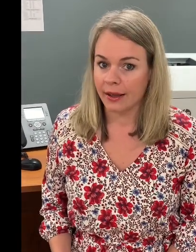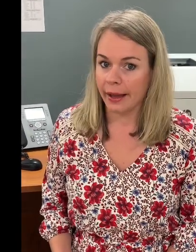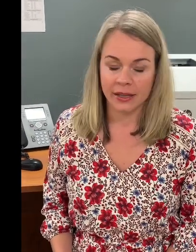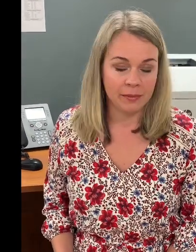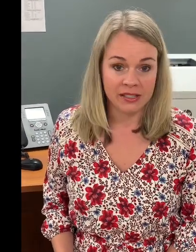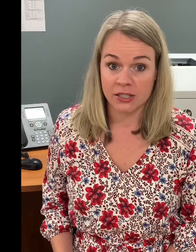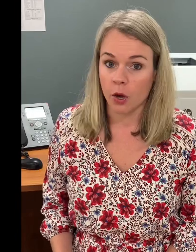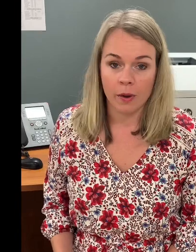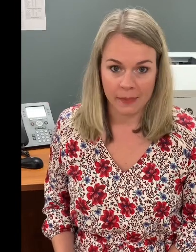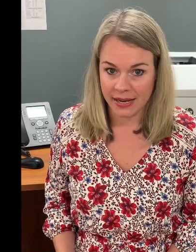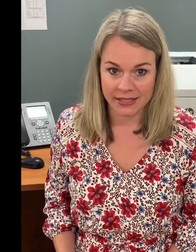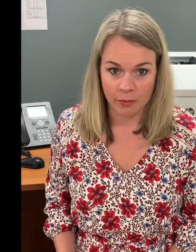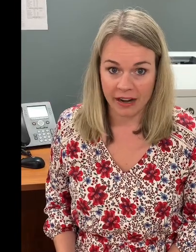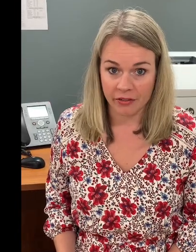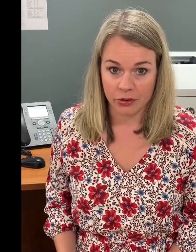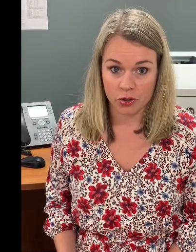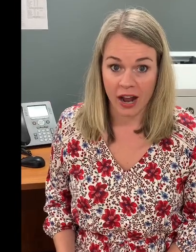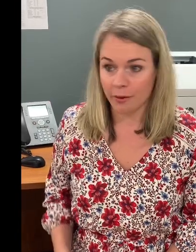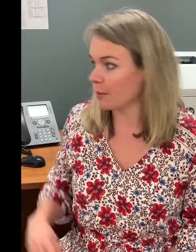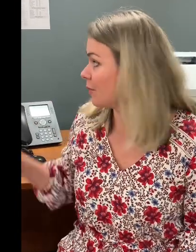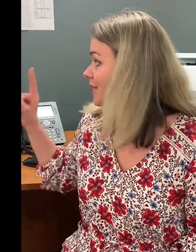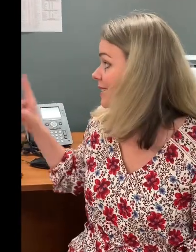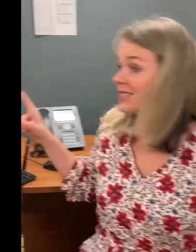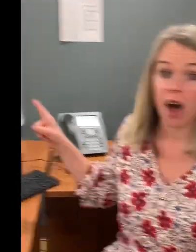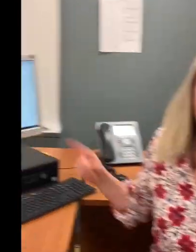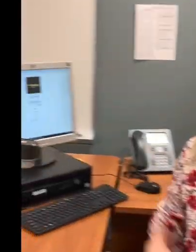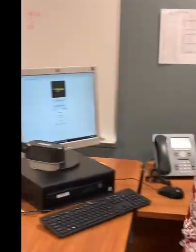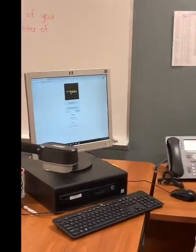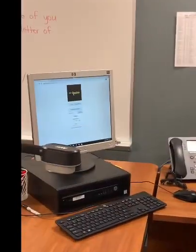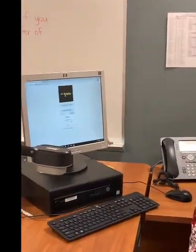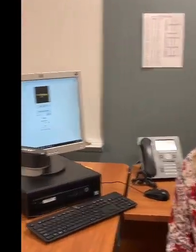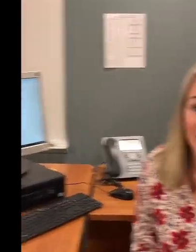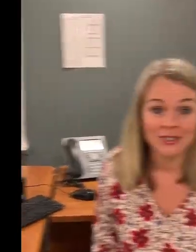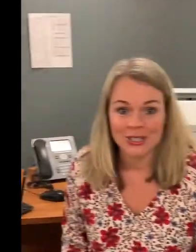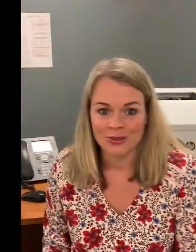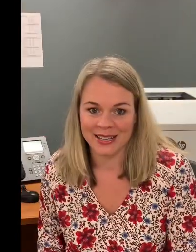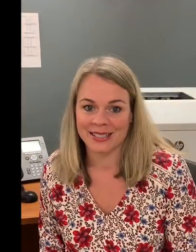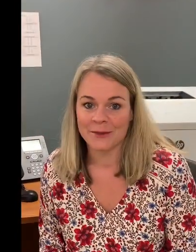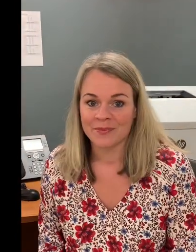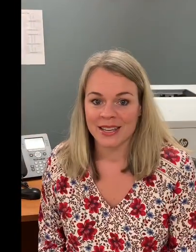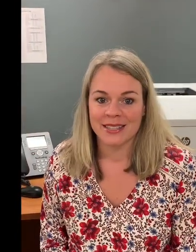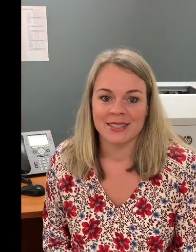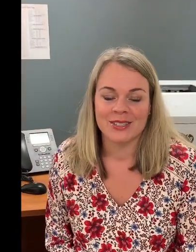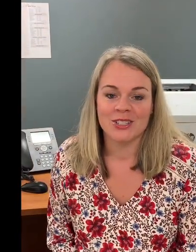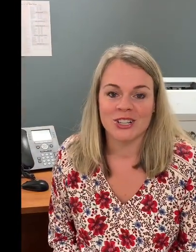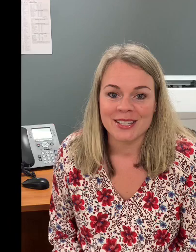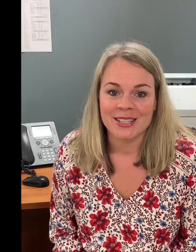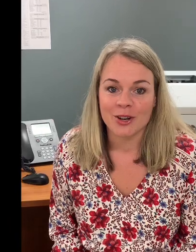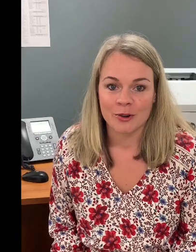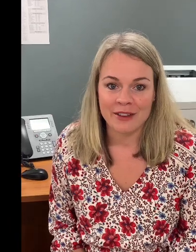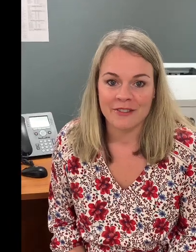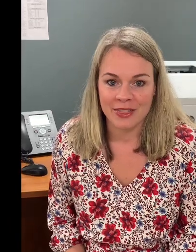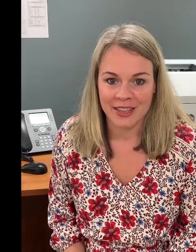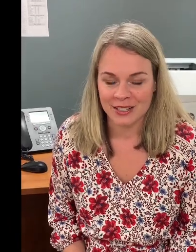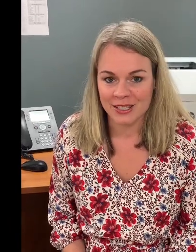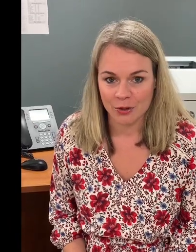gonna be so amazed at whatever you try. And remember, this is optional. You don't have to do this. This is just a great fun thing to do at